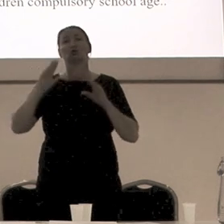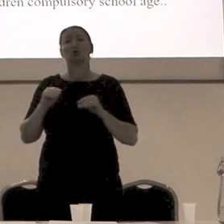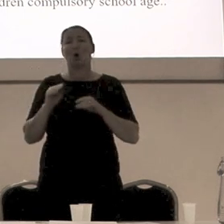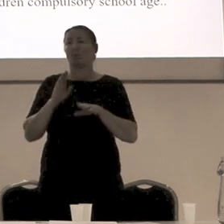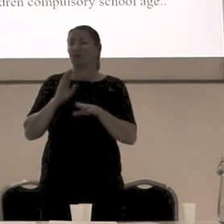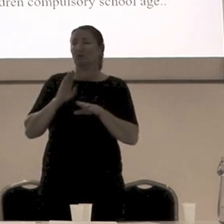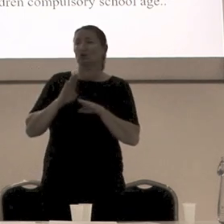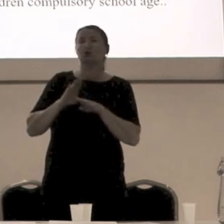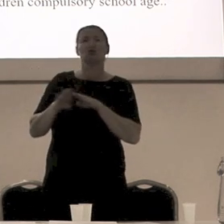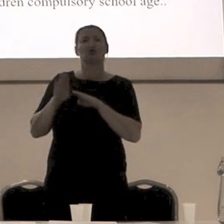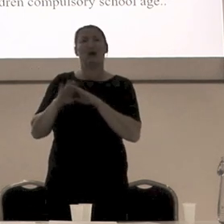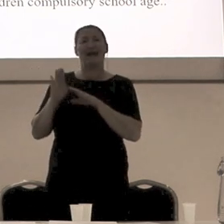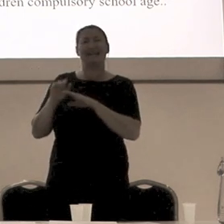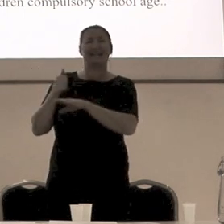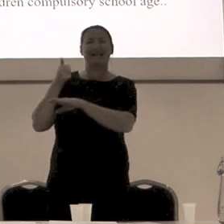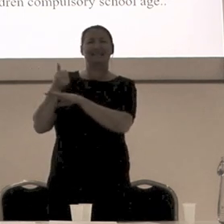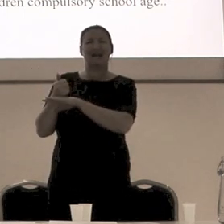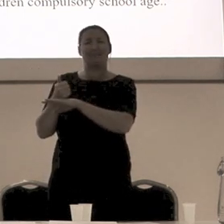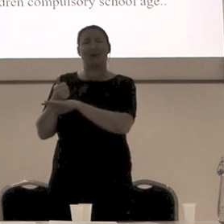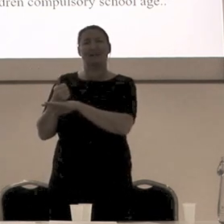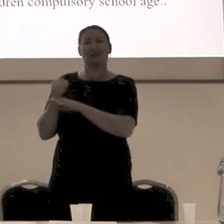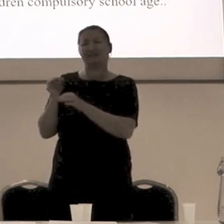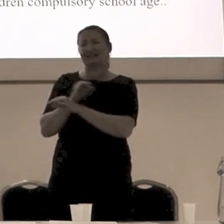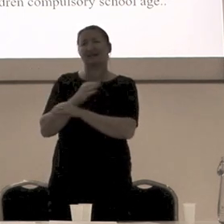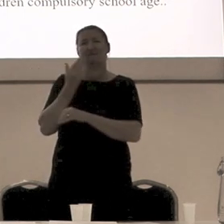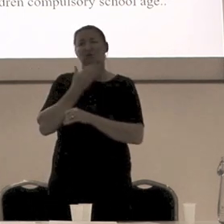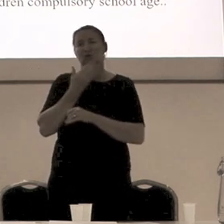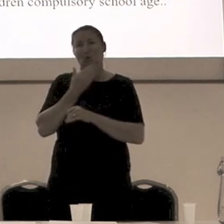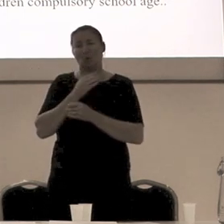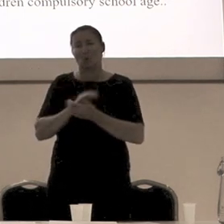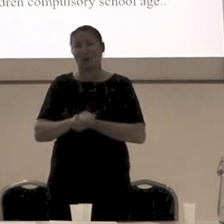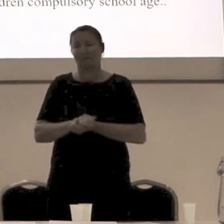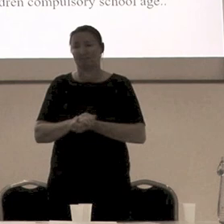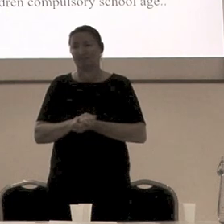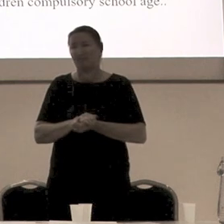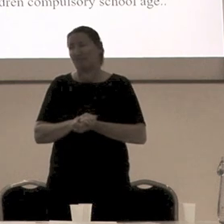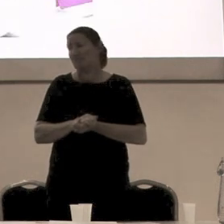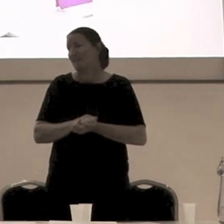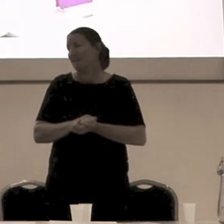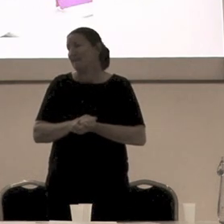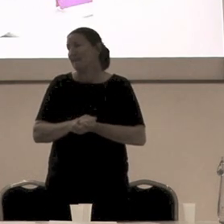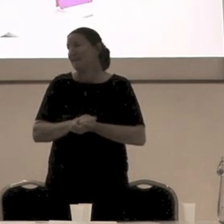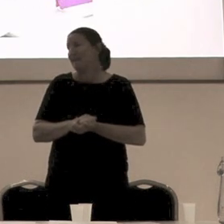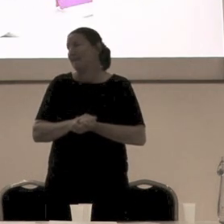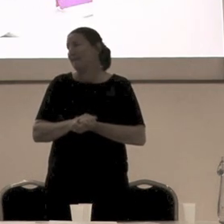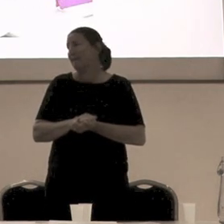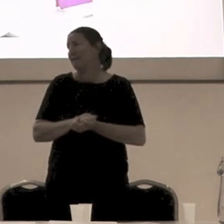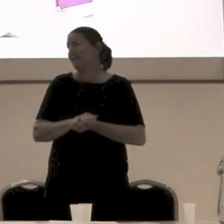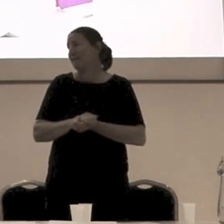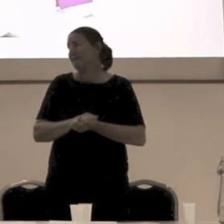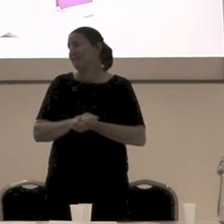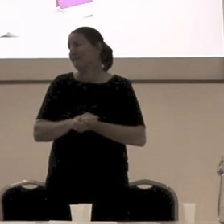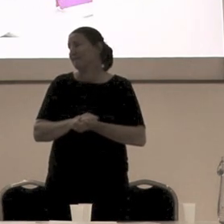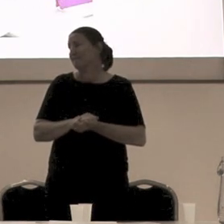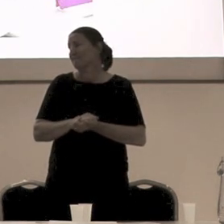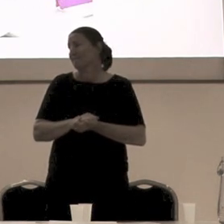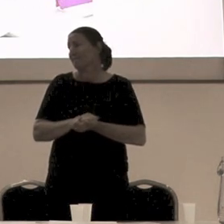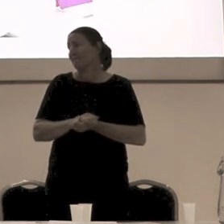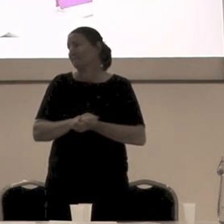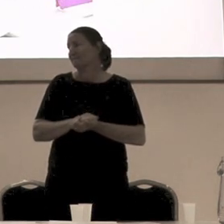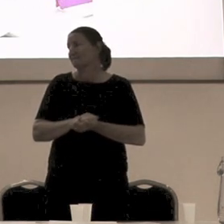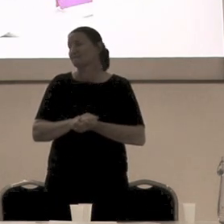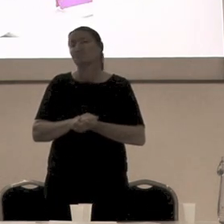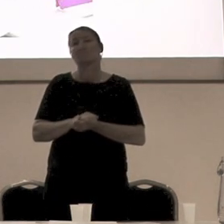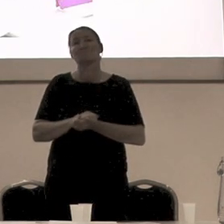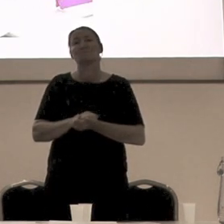what they had instead of schools. So what actually happened was on one day, I think it was September 73,